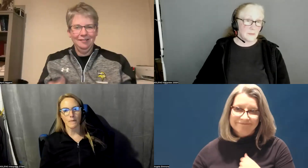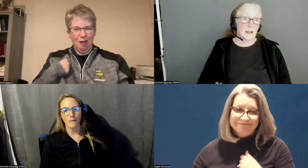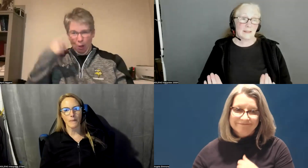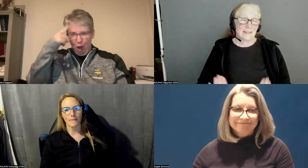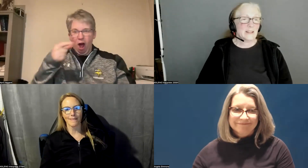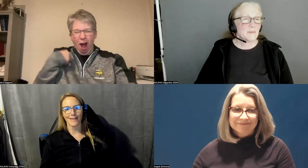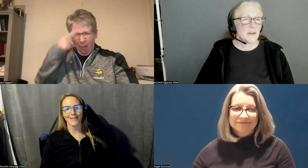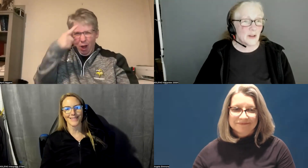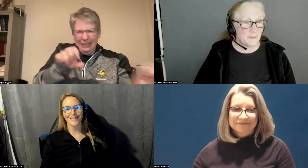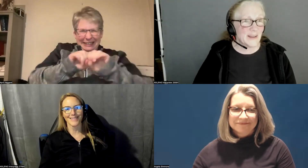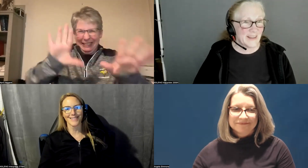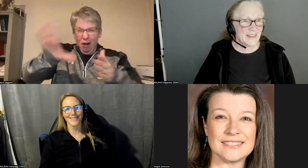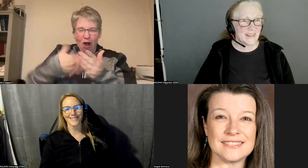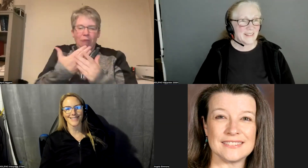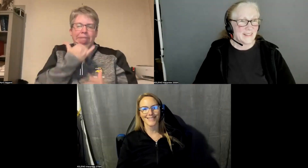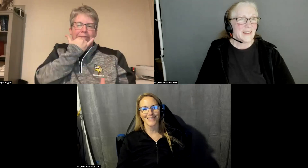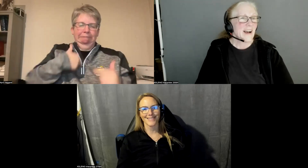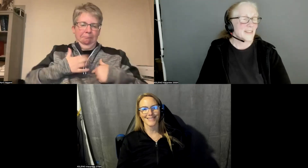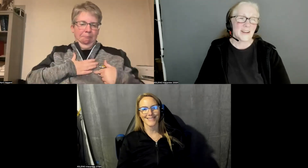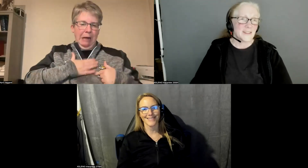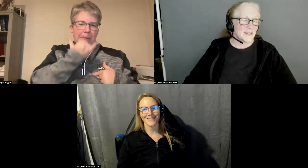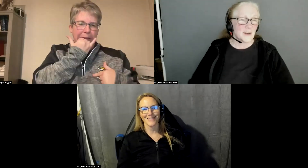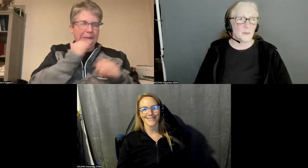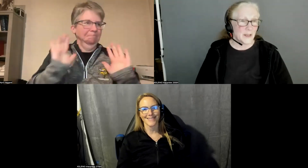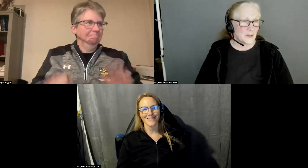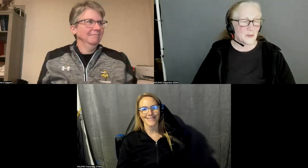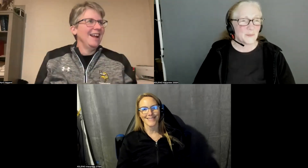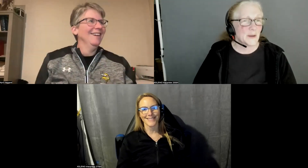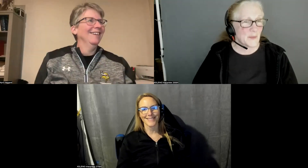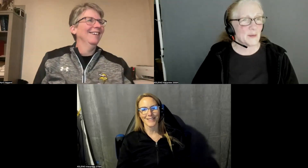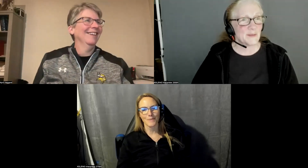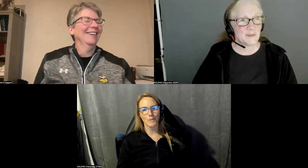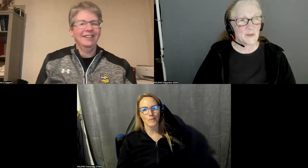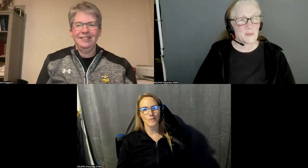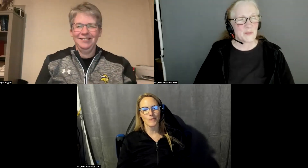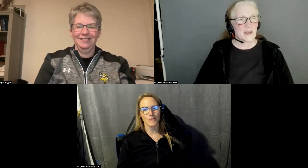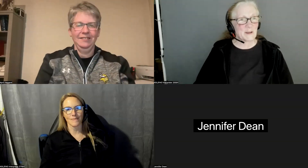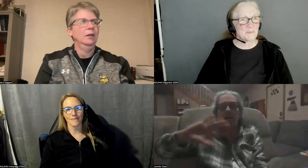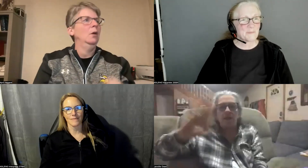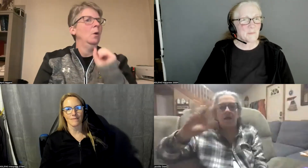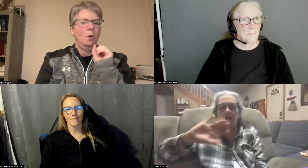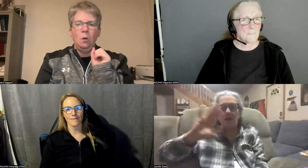that. My fault. I thought I had sent it to everybody, so yeah, it was my mistake.